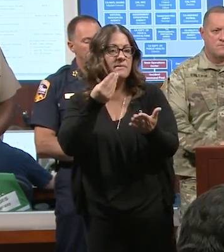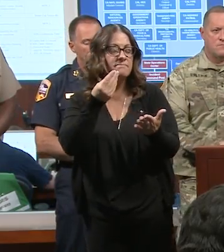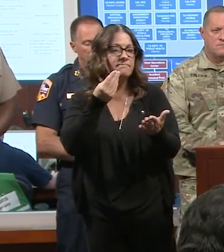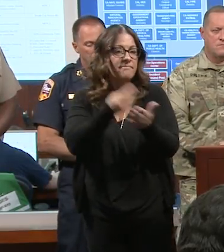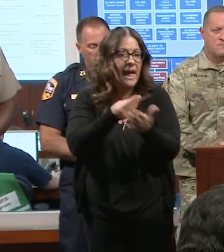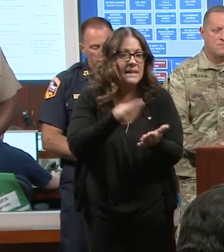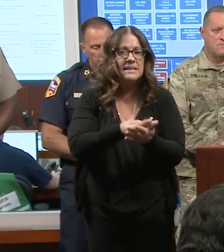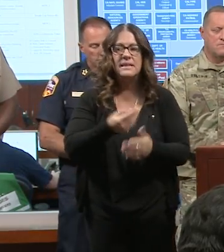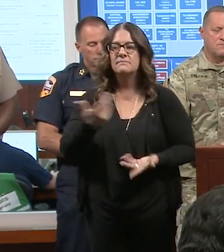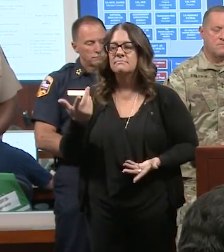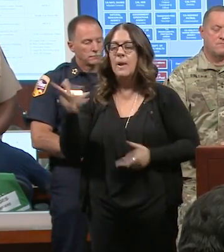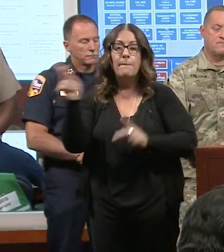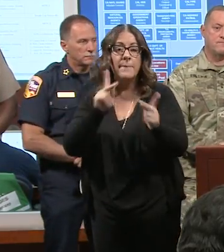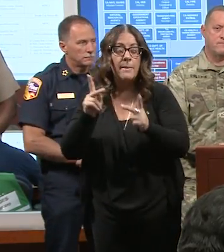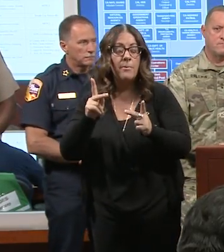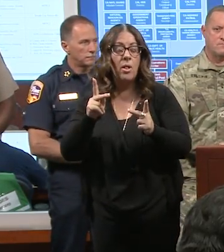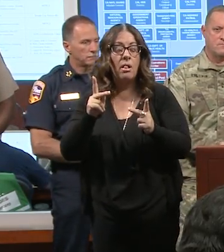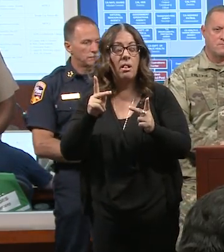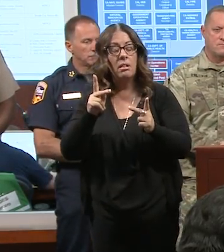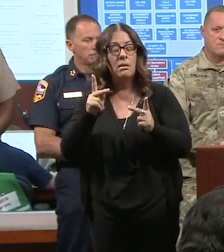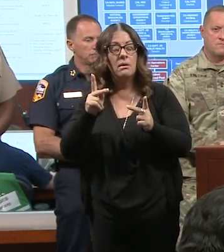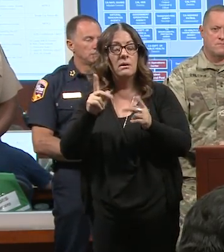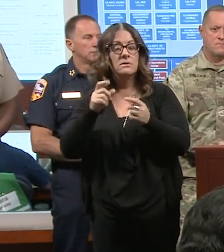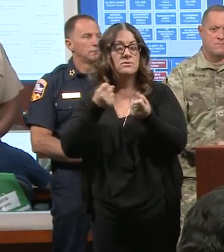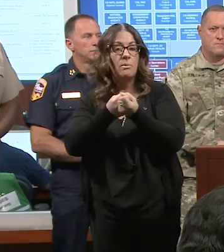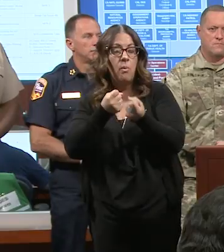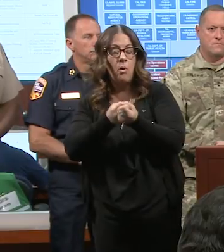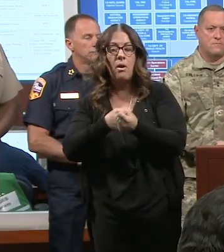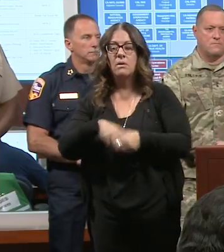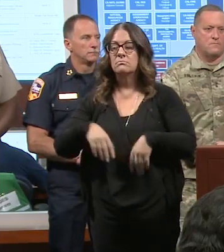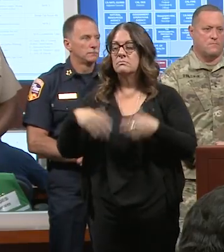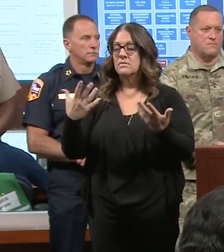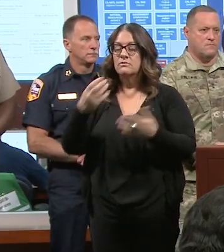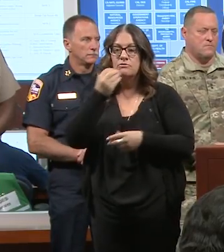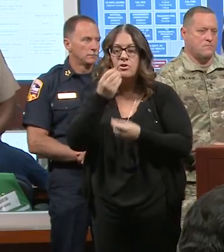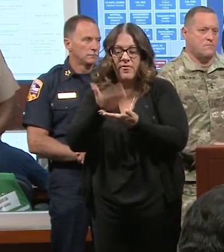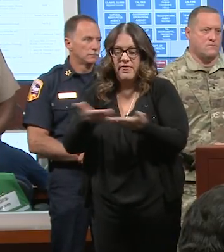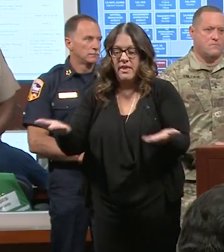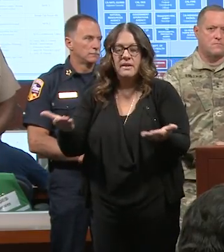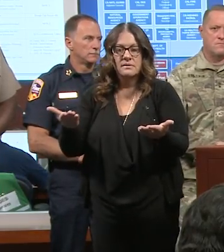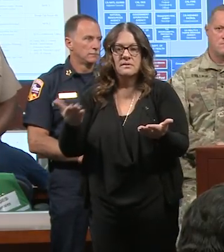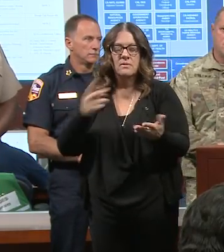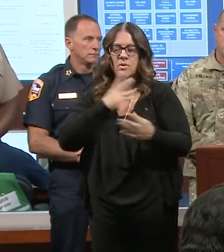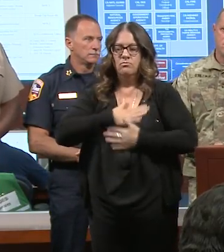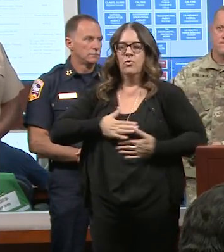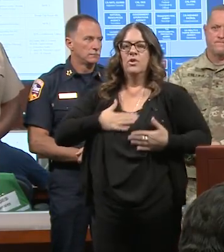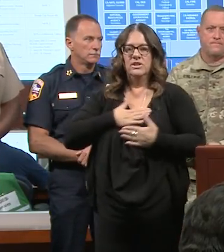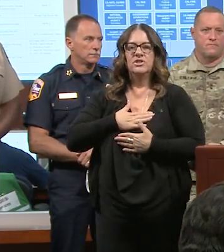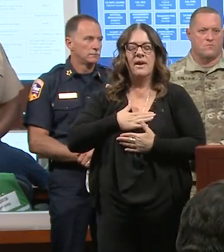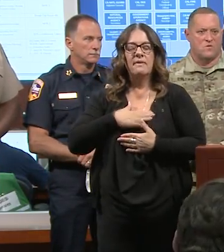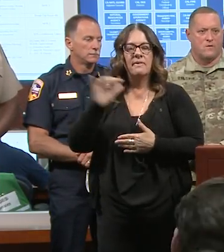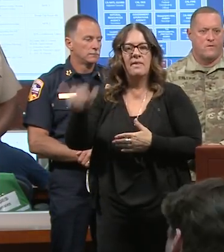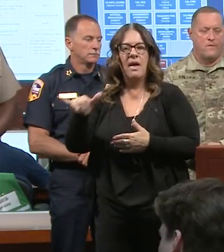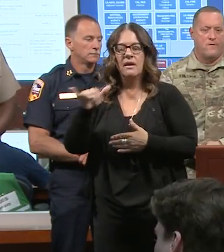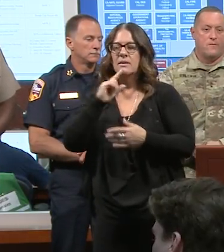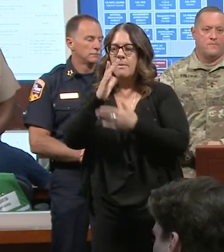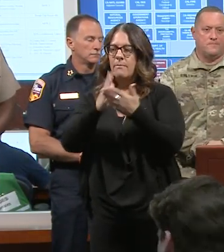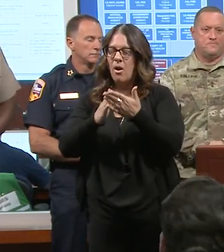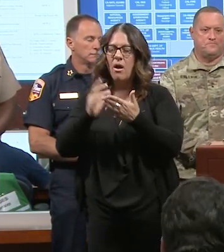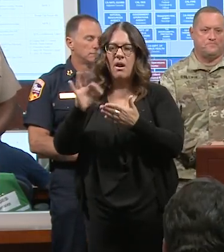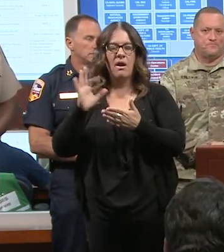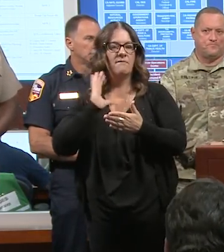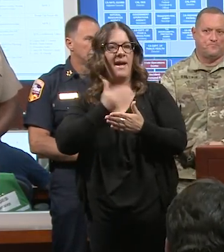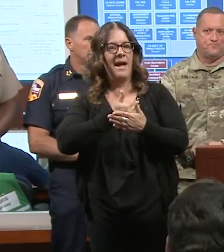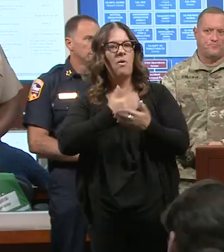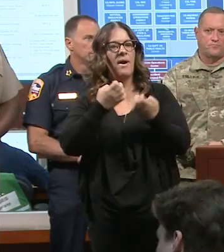personnel support or technical support or commodities. All of them have been very, very appreciated and are part of this overall